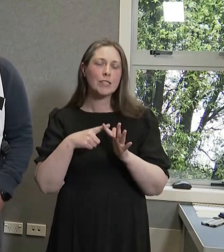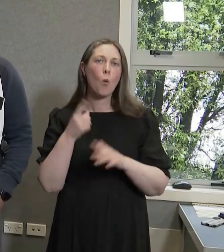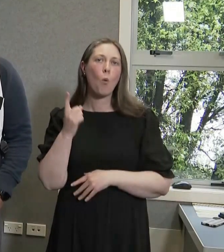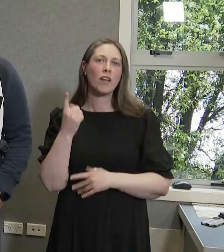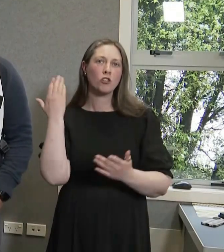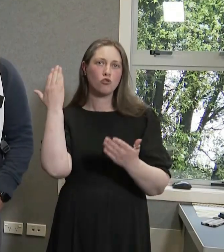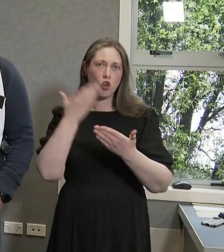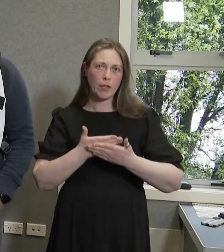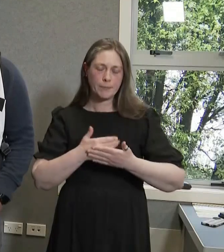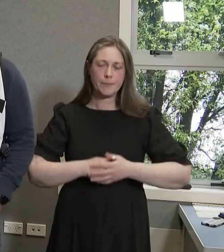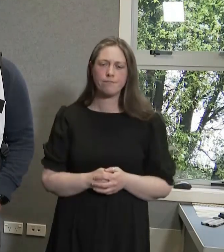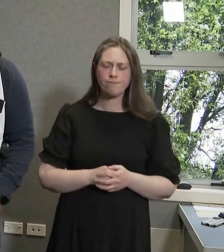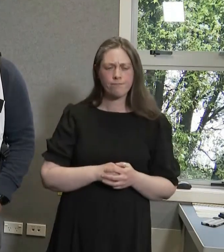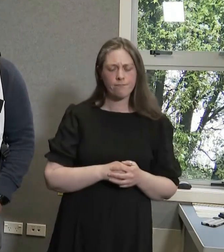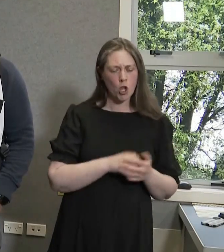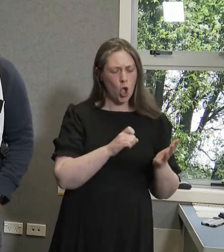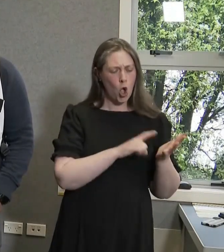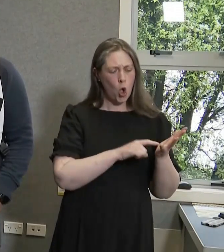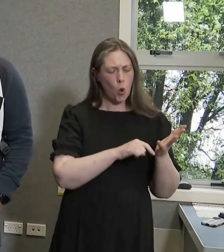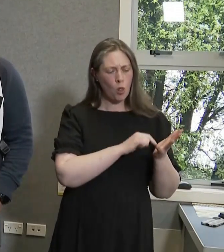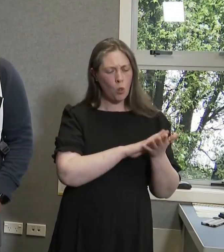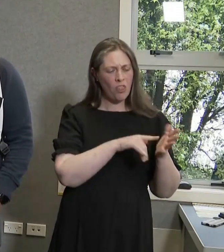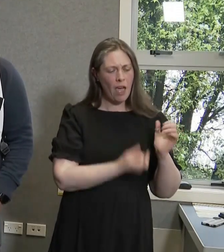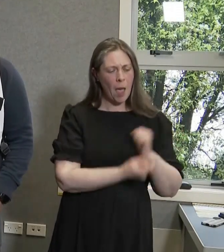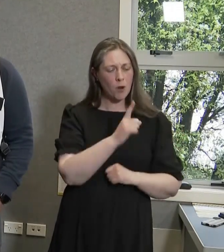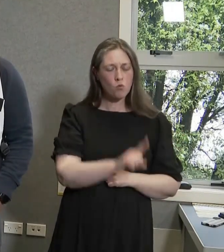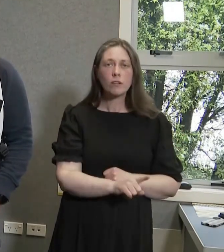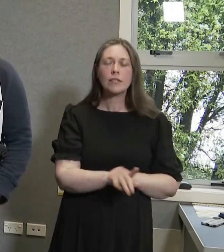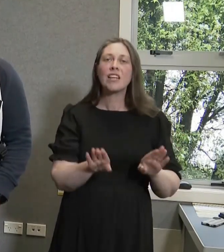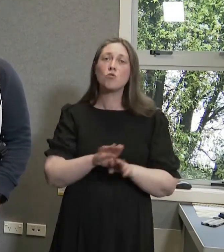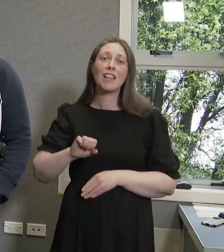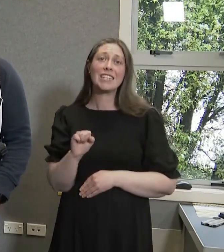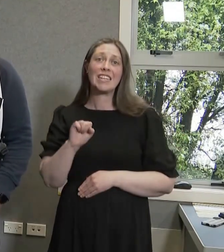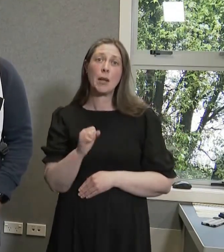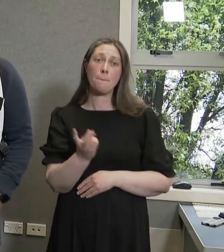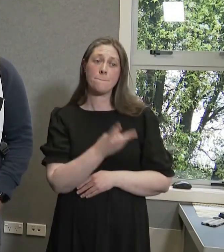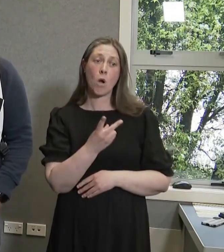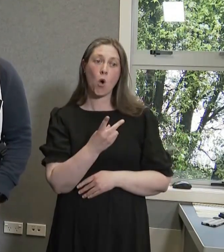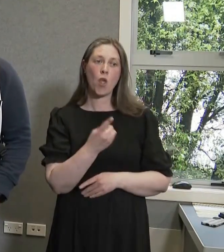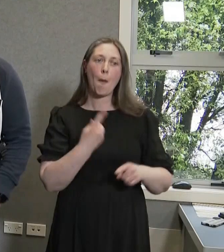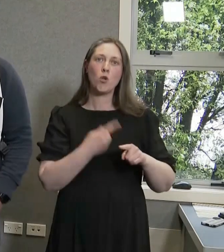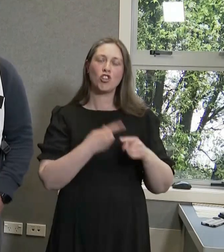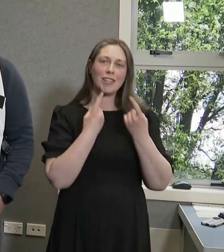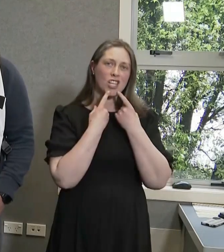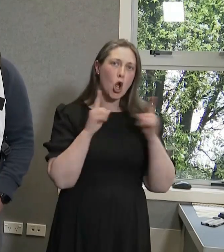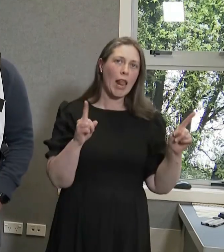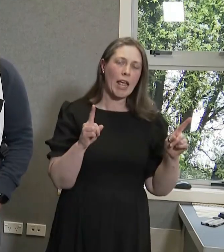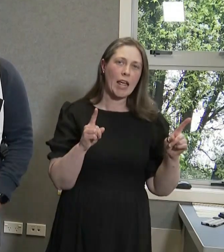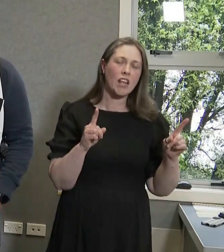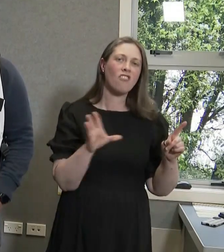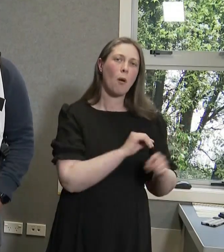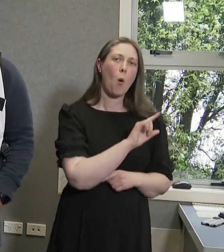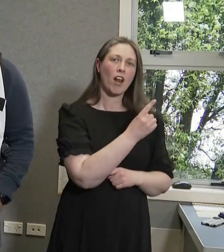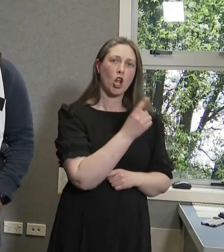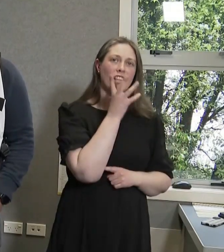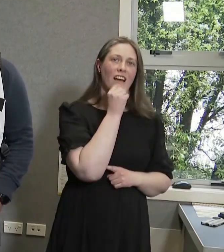Clutha? Right, so in line with Dunedin City, Clutha has now declared a state of emergency as of 1 o'clock this afternoon. That's to meet all the impacts